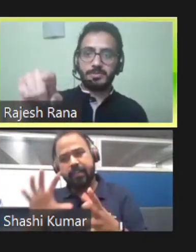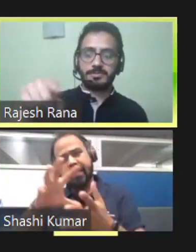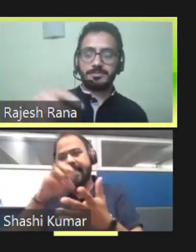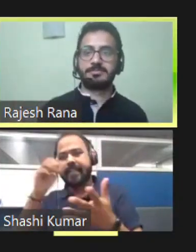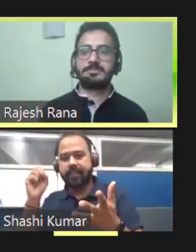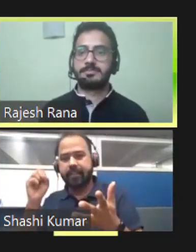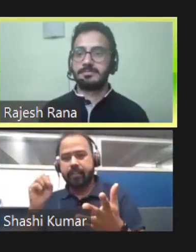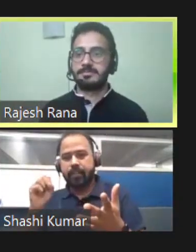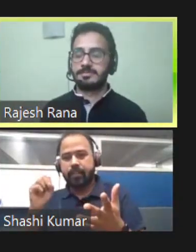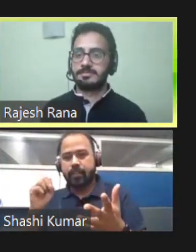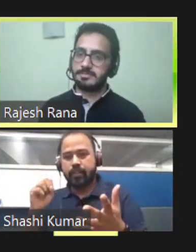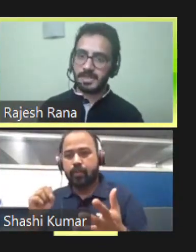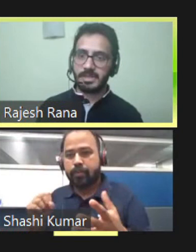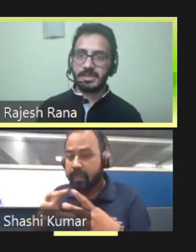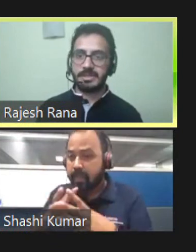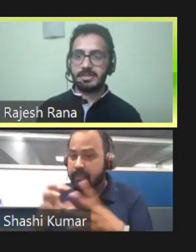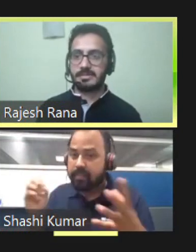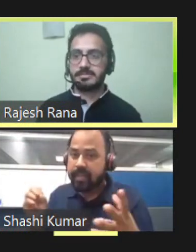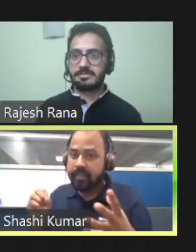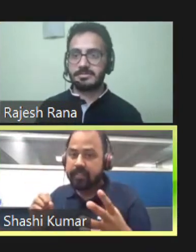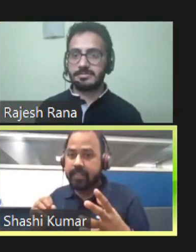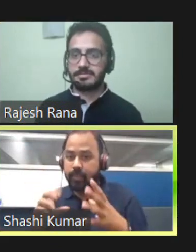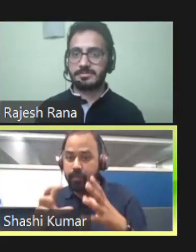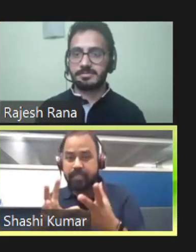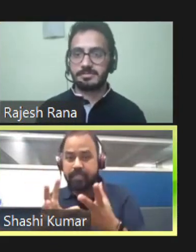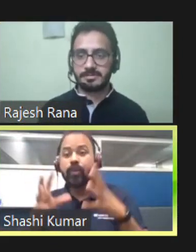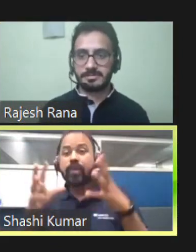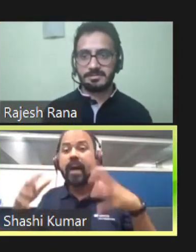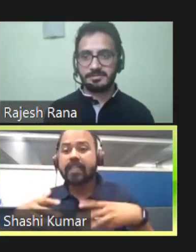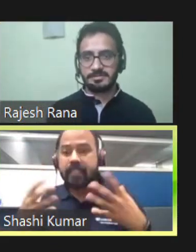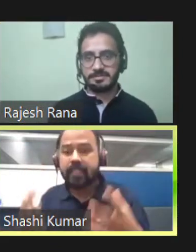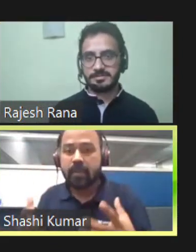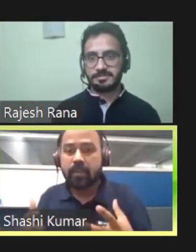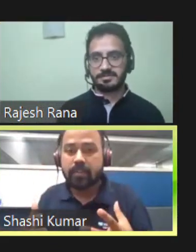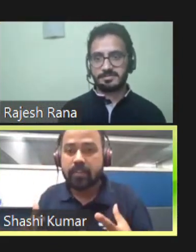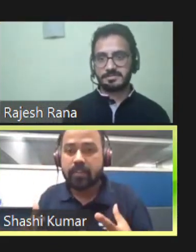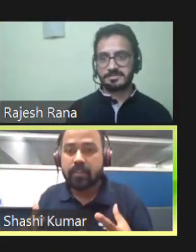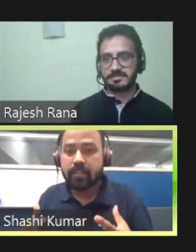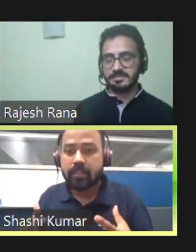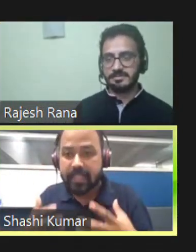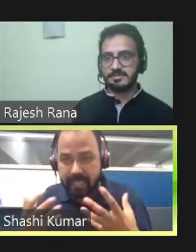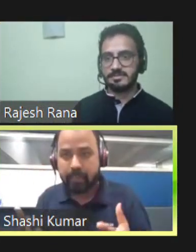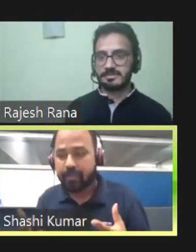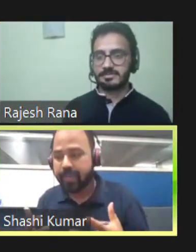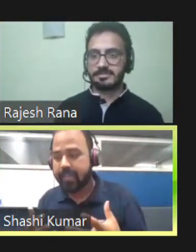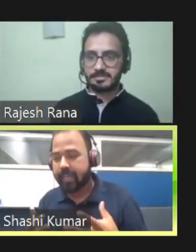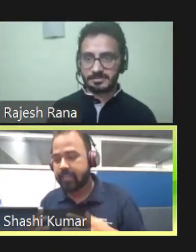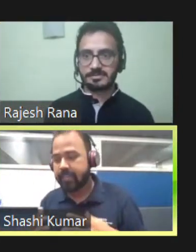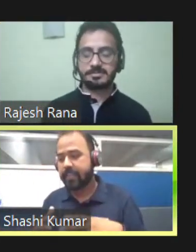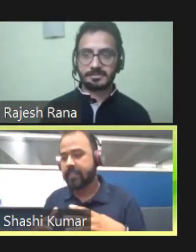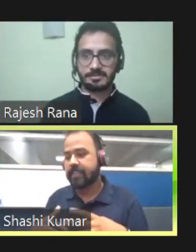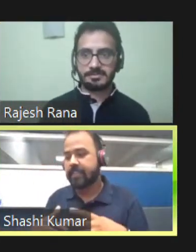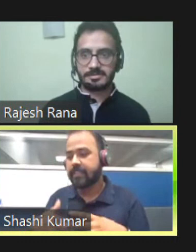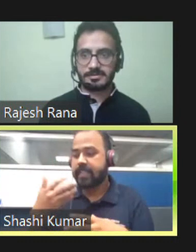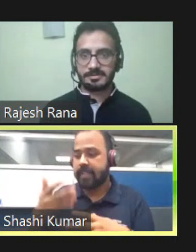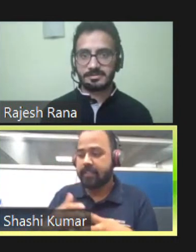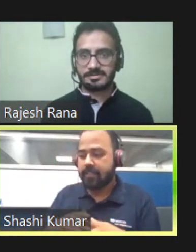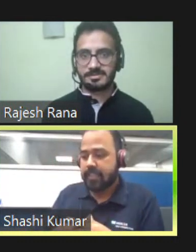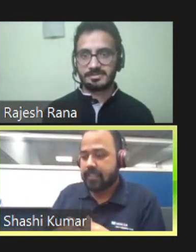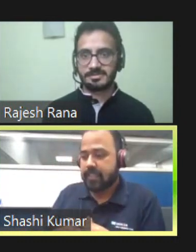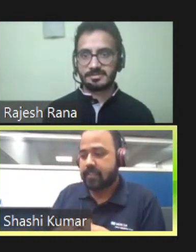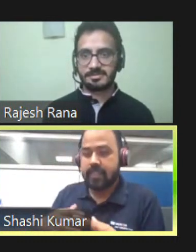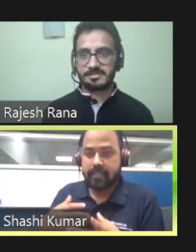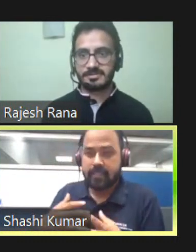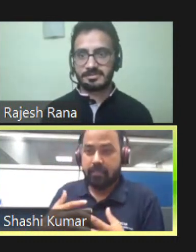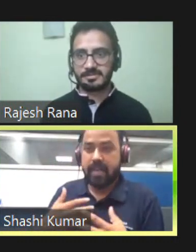Name you. They will get it. So people understand this, that you are saying, you are asking about the name, right? And they can then say,